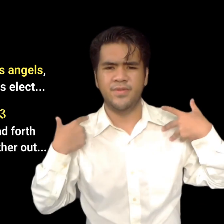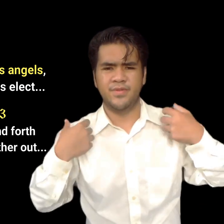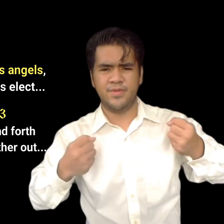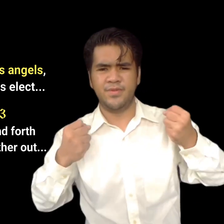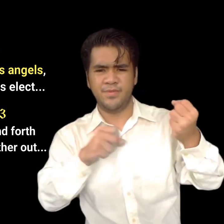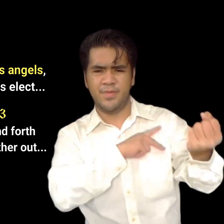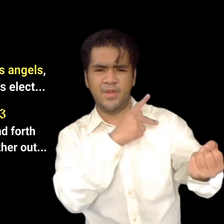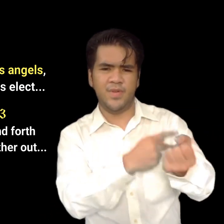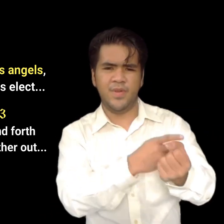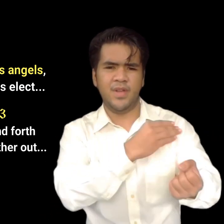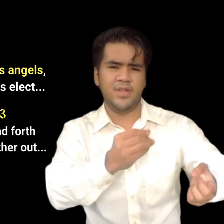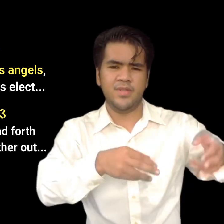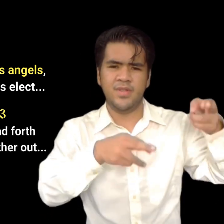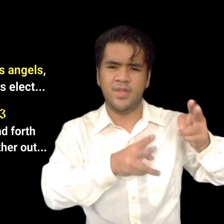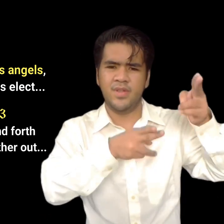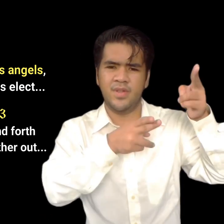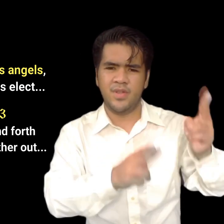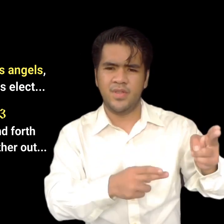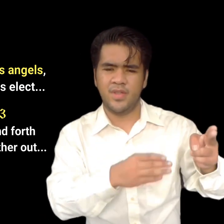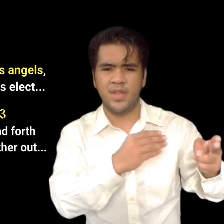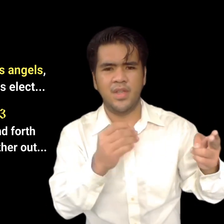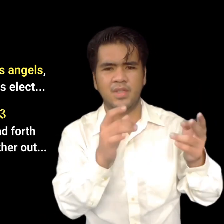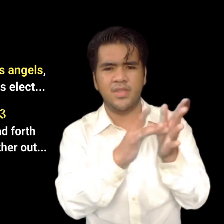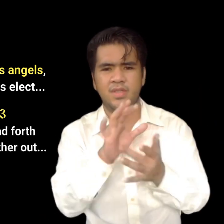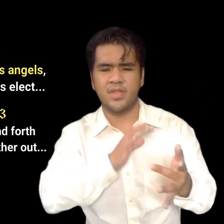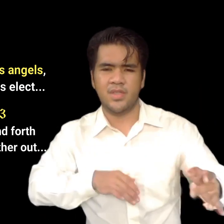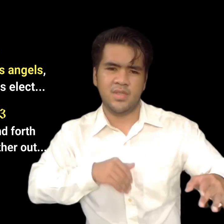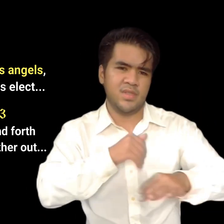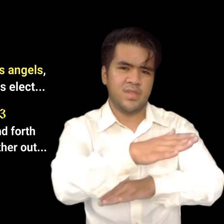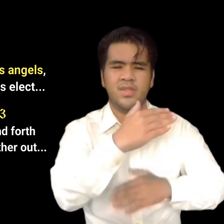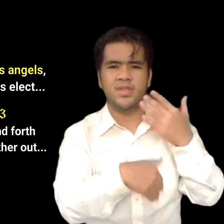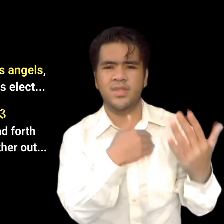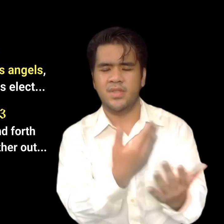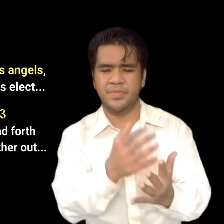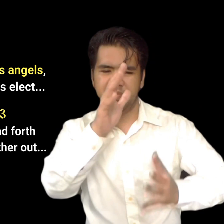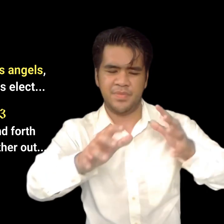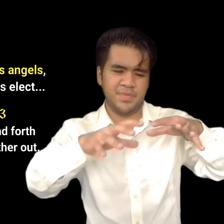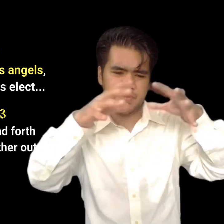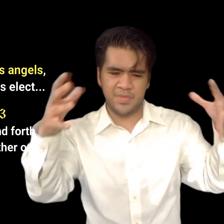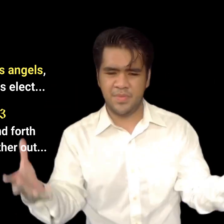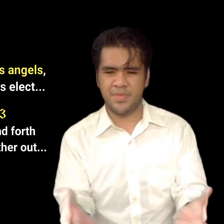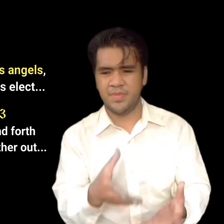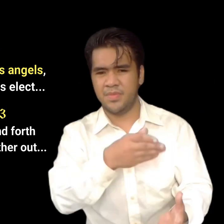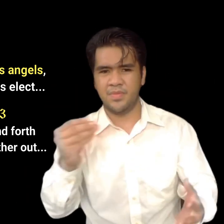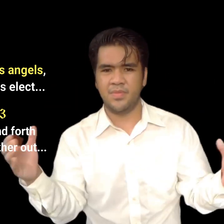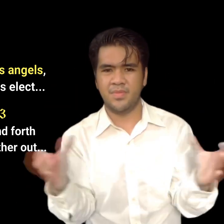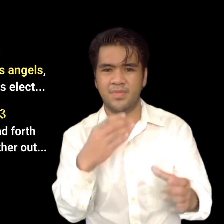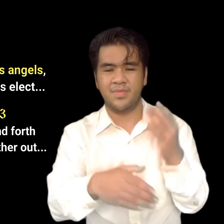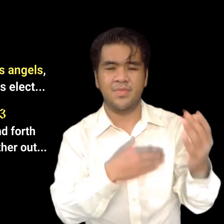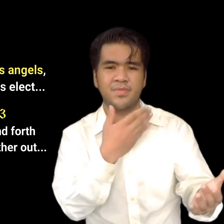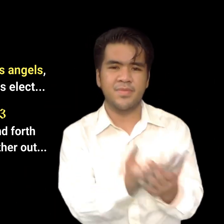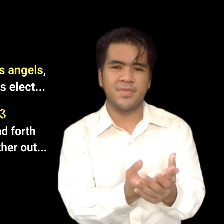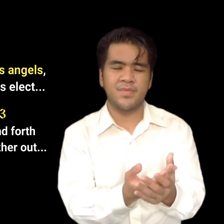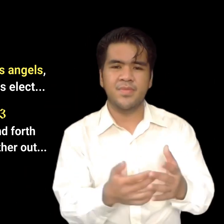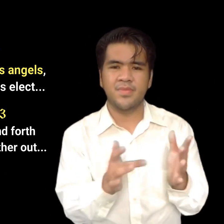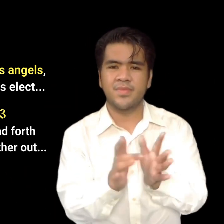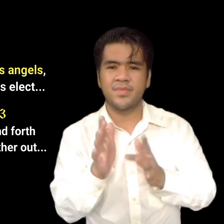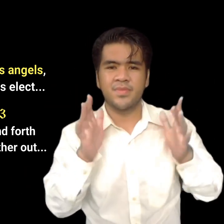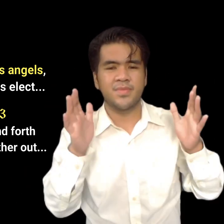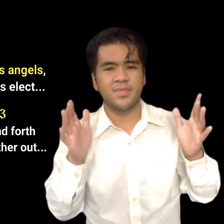verse 24, that the reapers are the angels that will harvest the wheat, or in other words, rapture the real Christians at the end of the